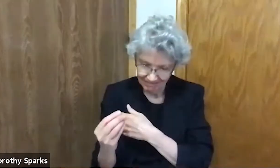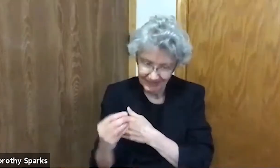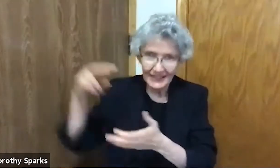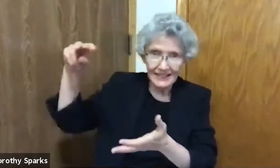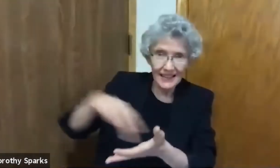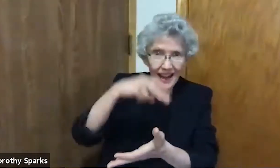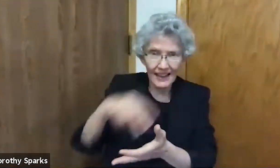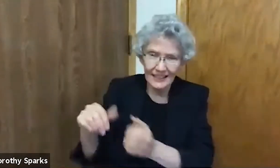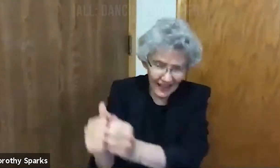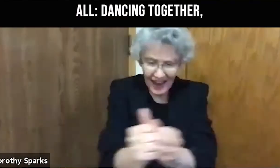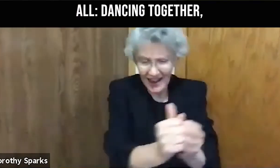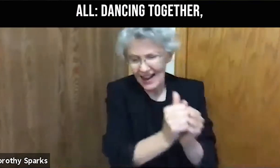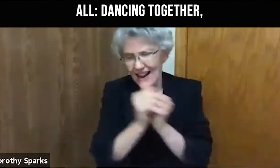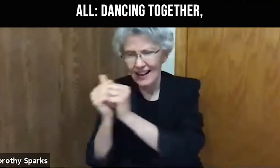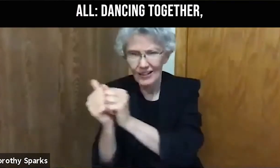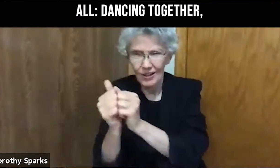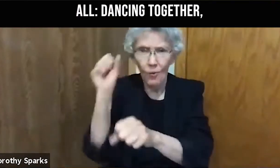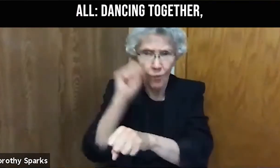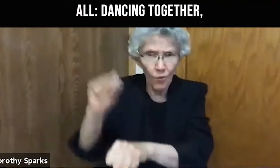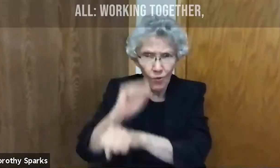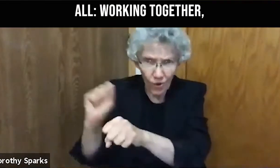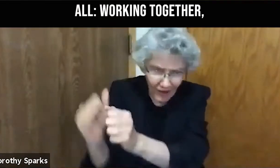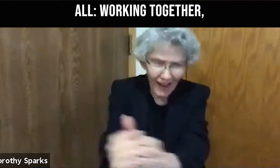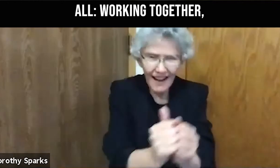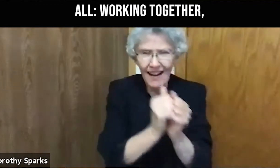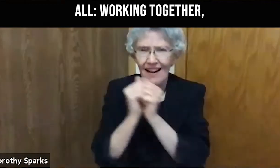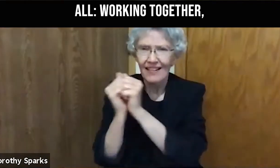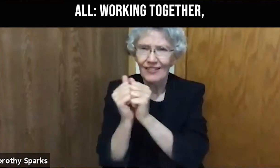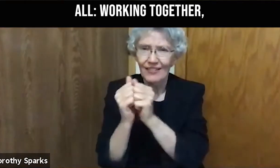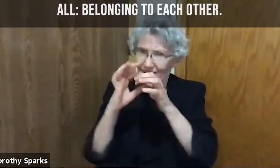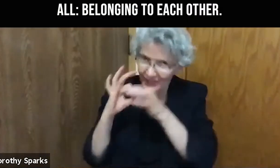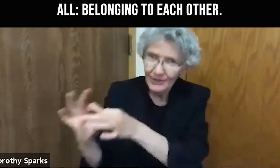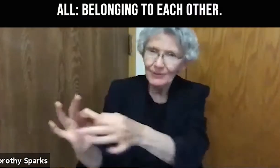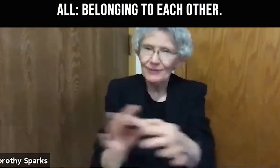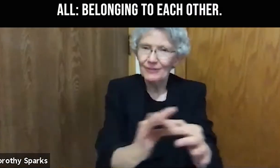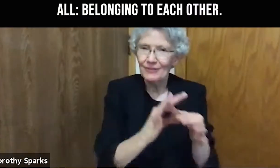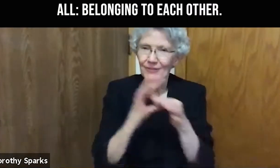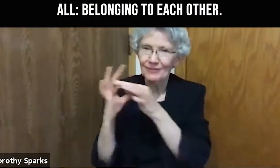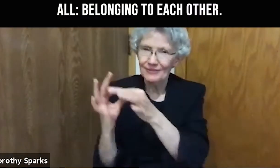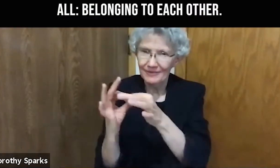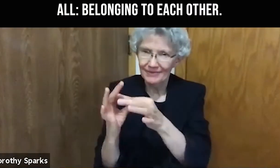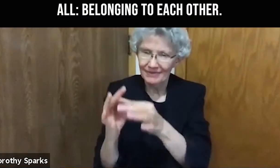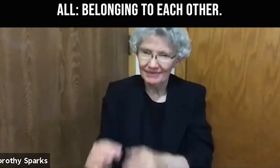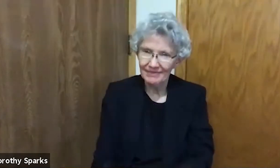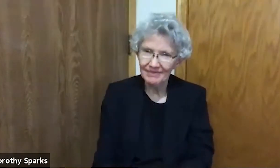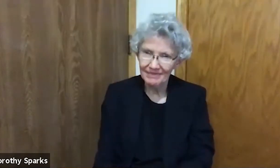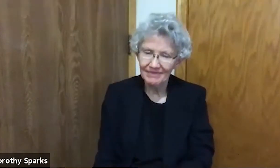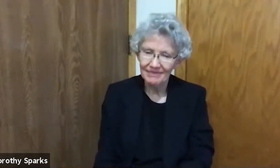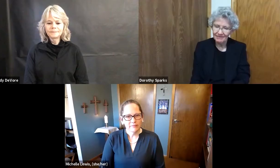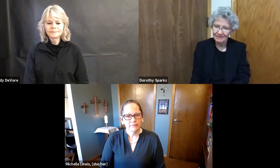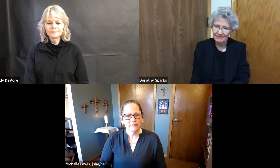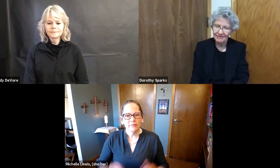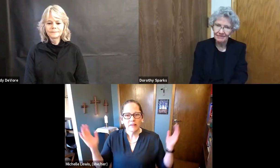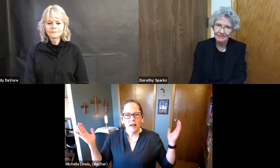Please follow along, dancing together, working together, belonging to each other.